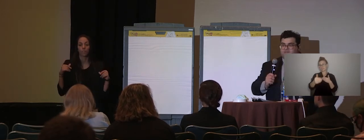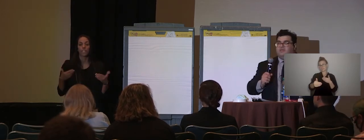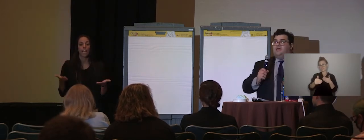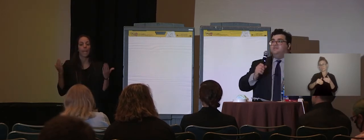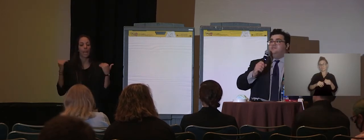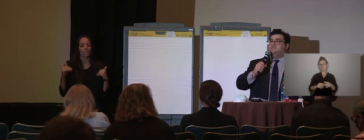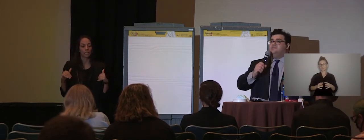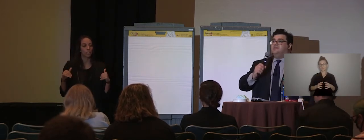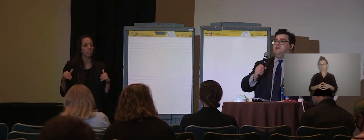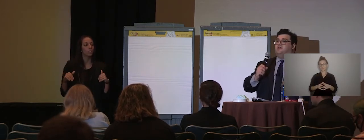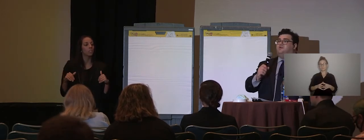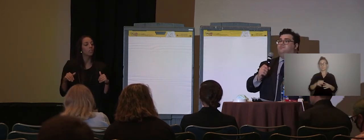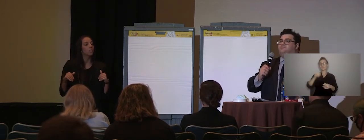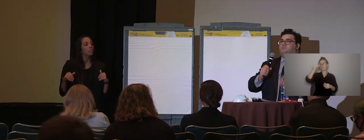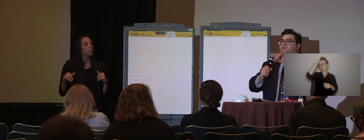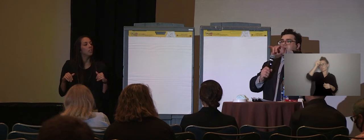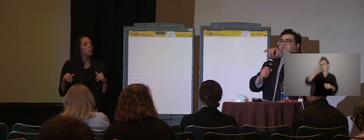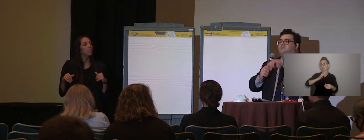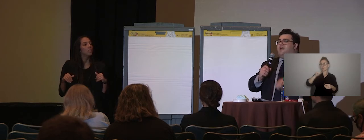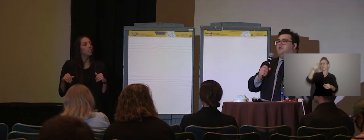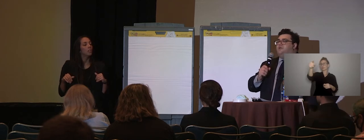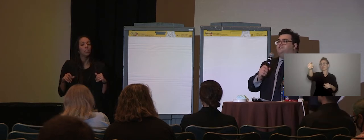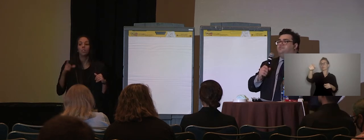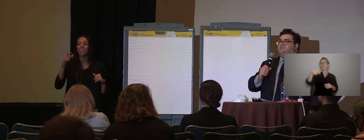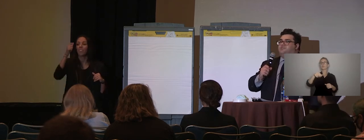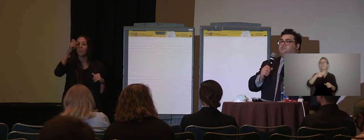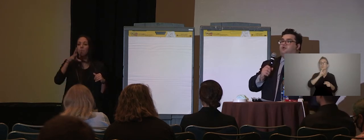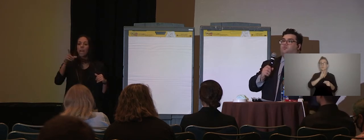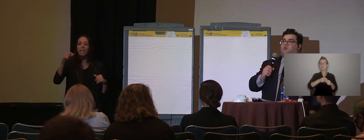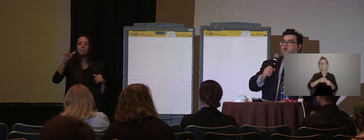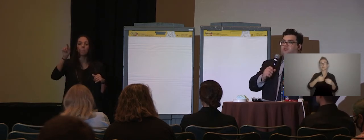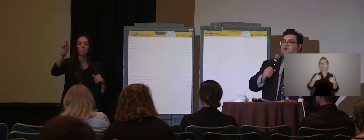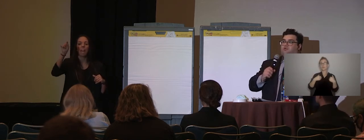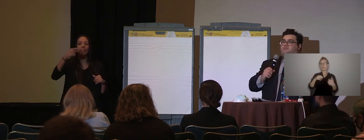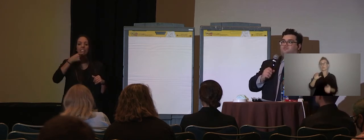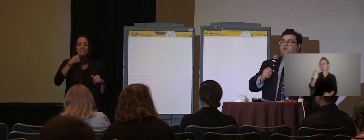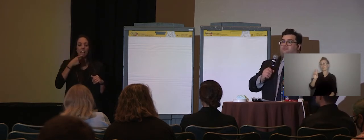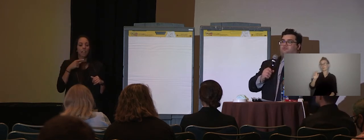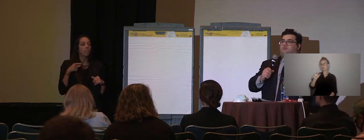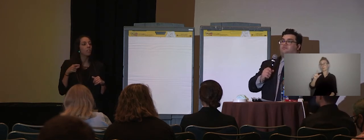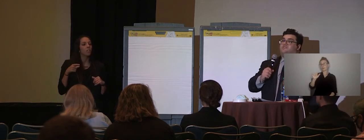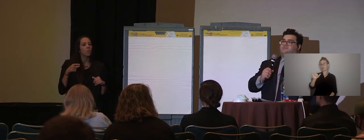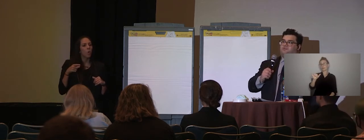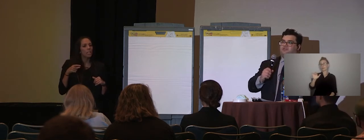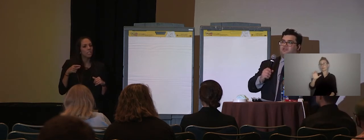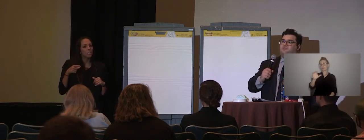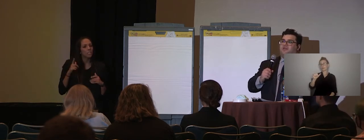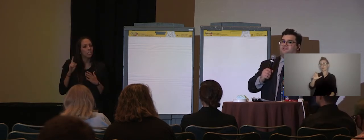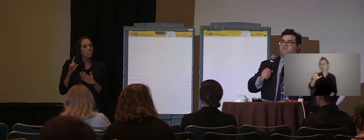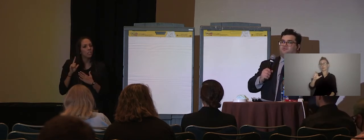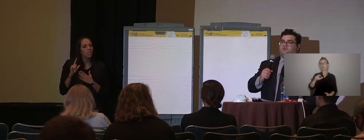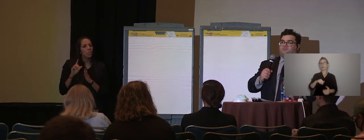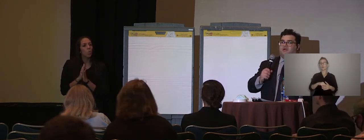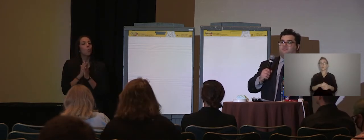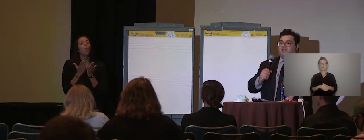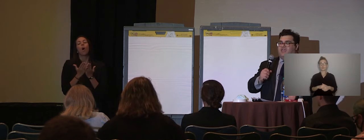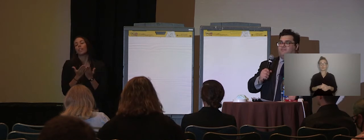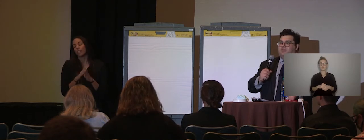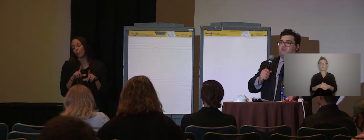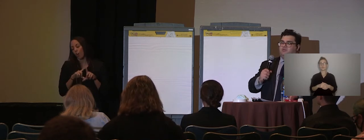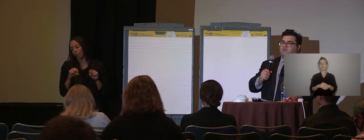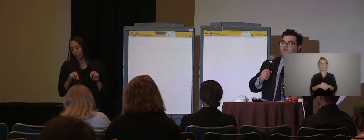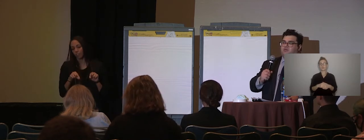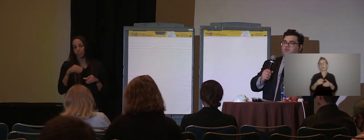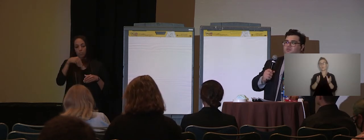Next, as man in the back mentioned, there's something called a wallet card that's run through the Disability Independence Group down in